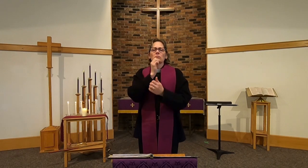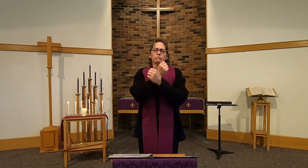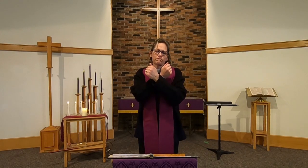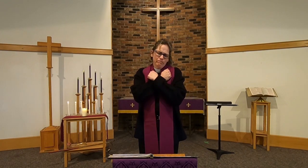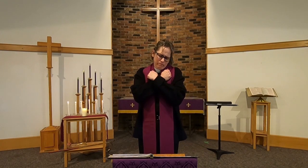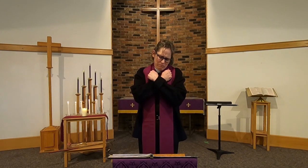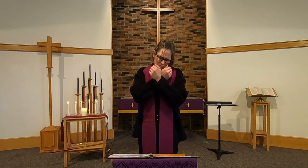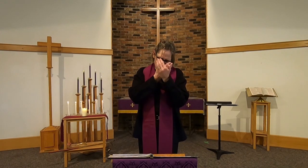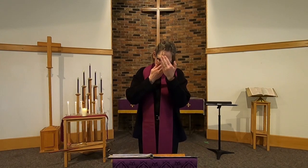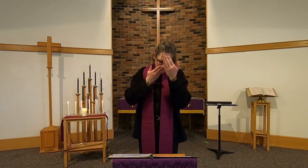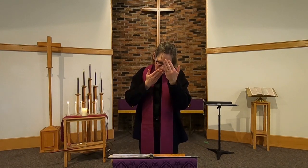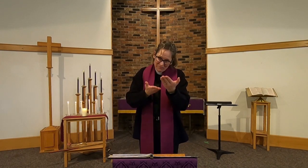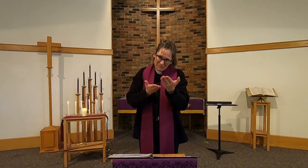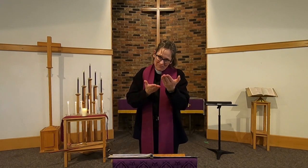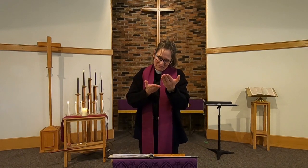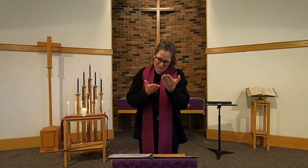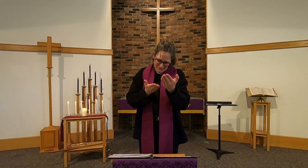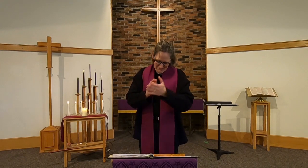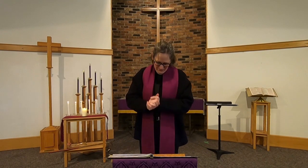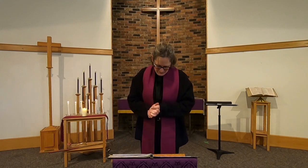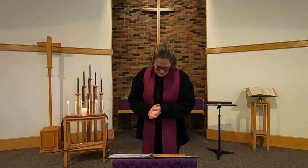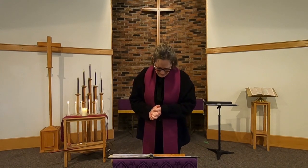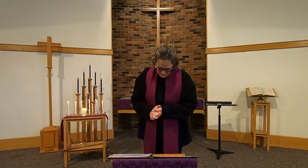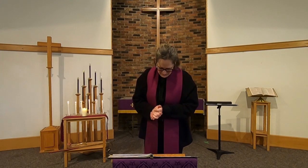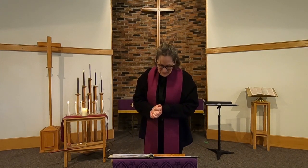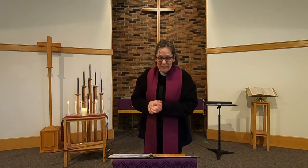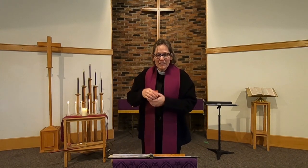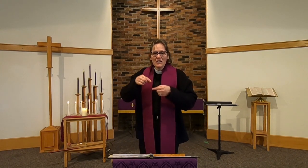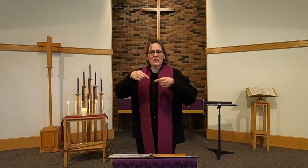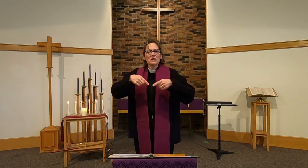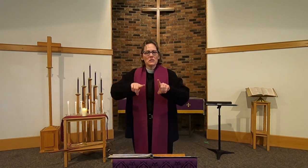and how much God loves you.